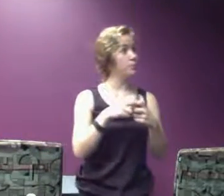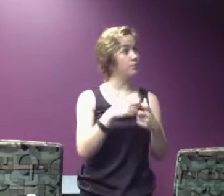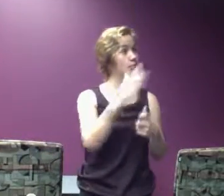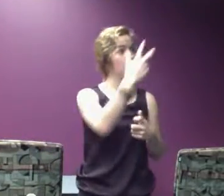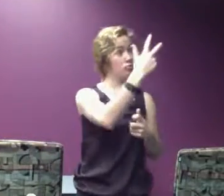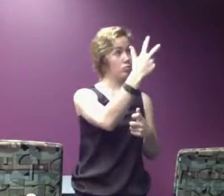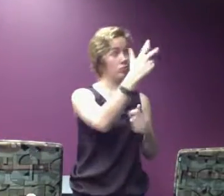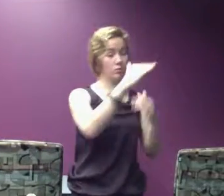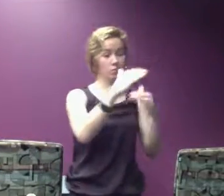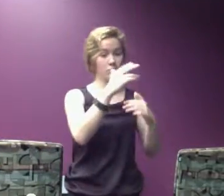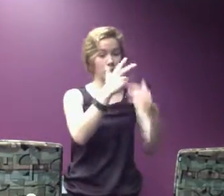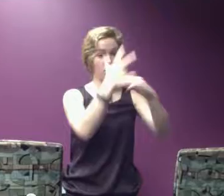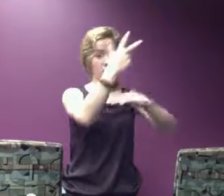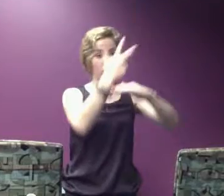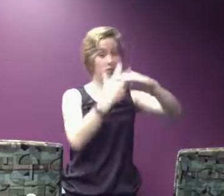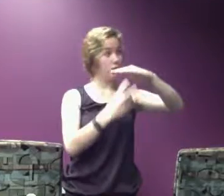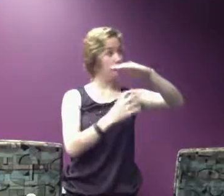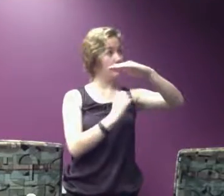so this problem is 3/10